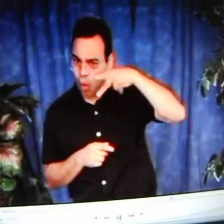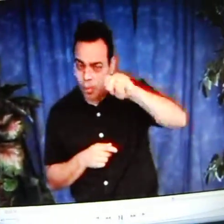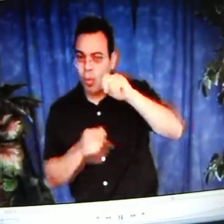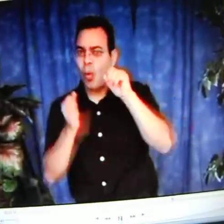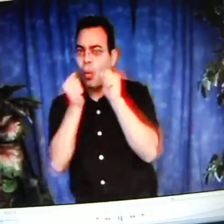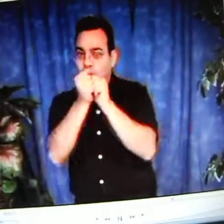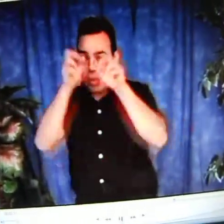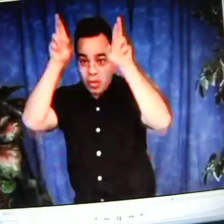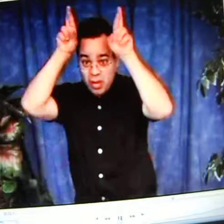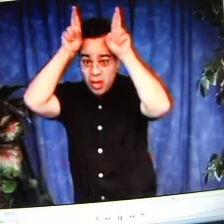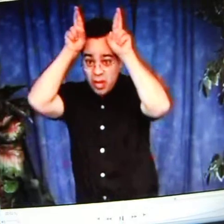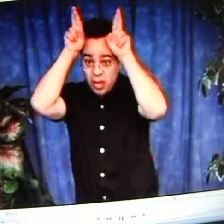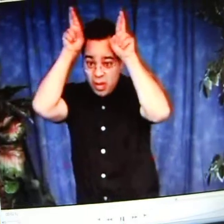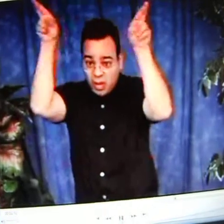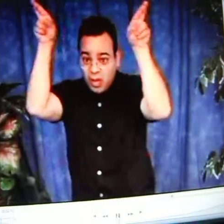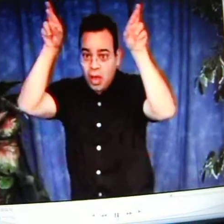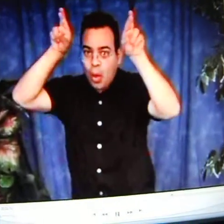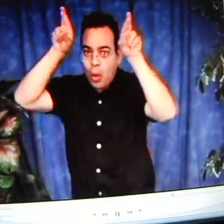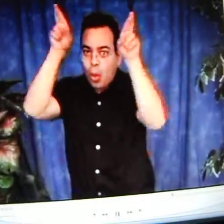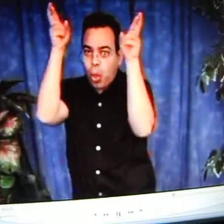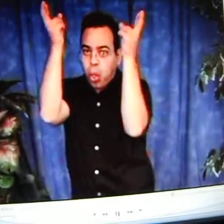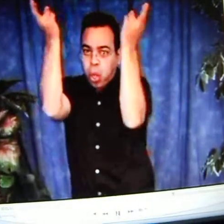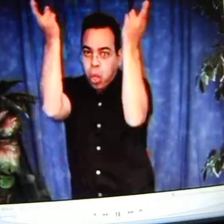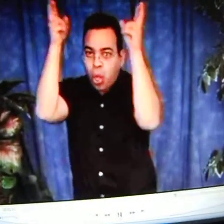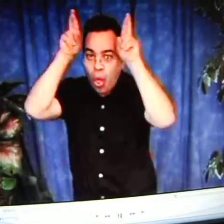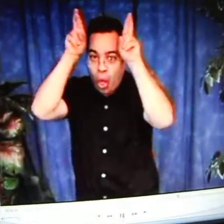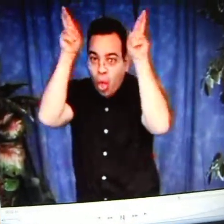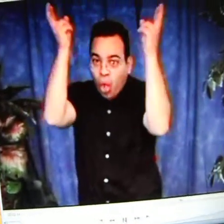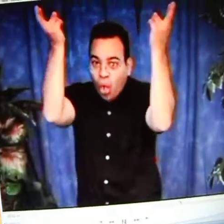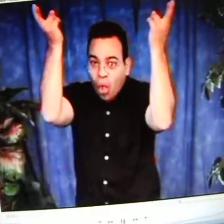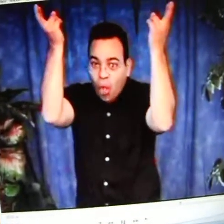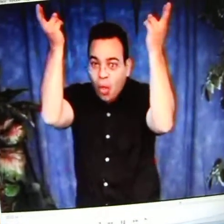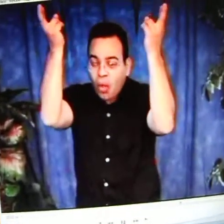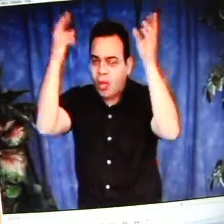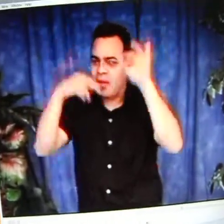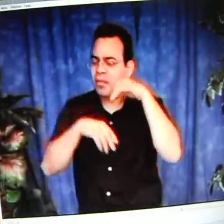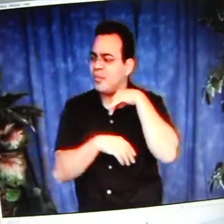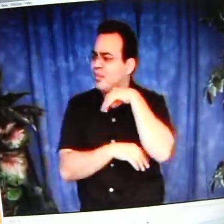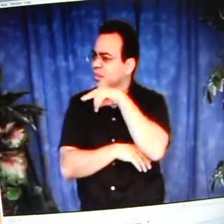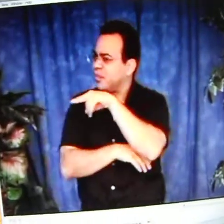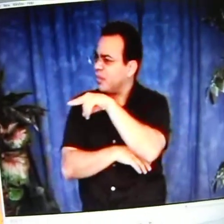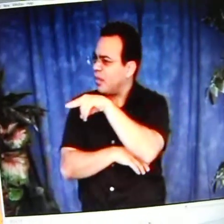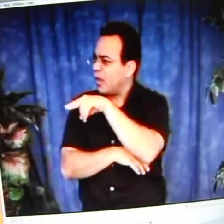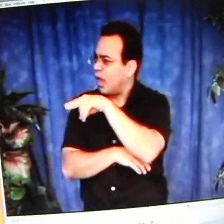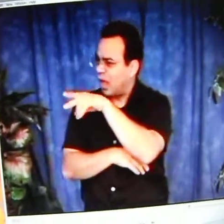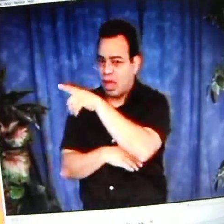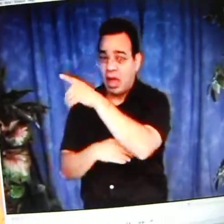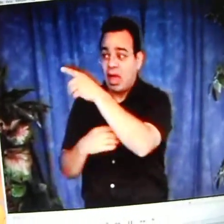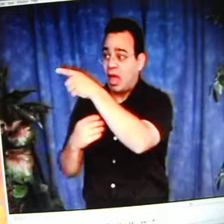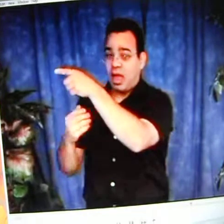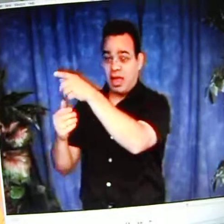you see, it was like an antelope with these horns that came out and kind of twisted upwards.